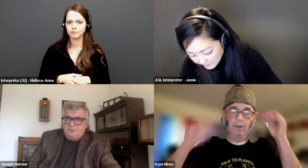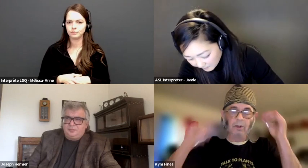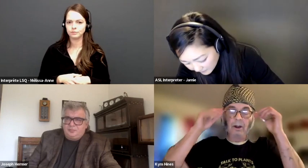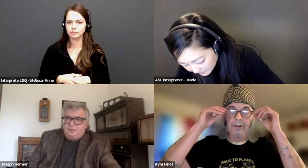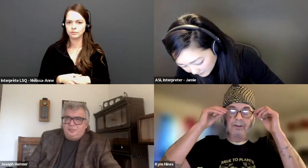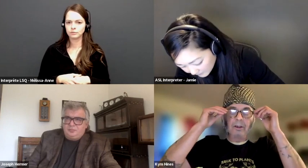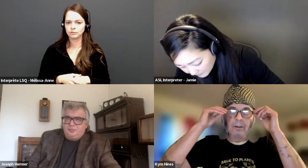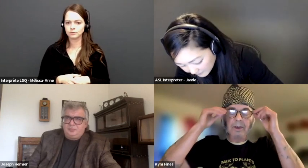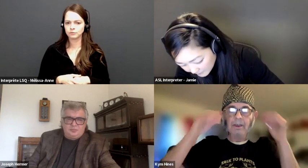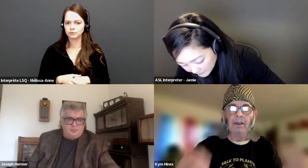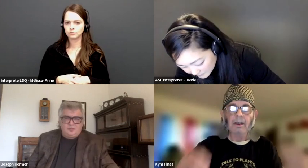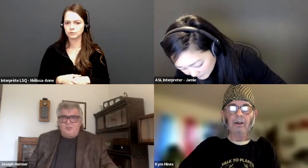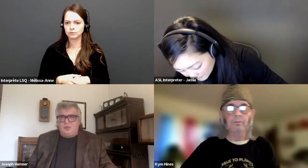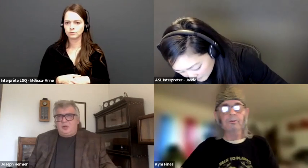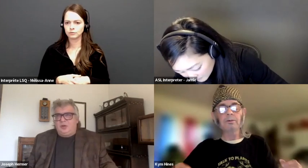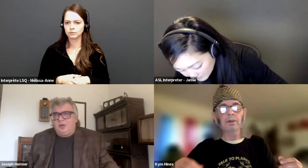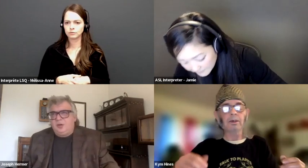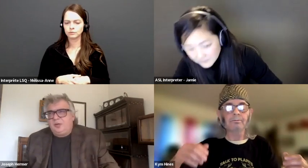people are, and there's a lot of